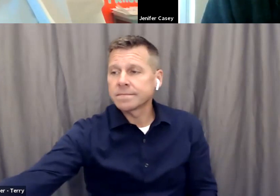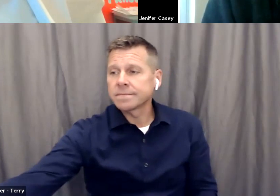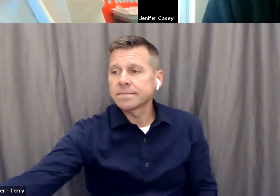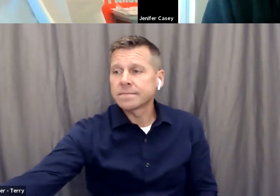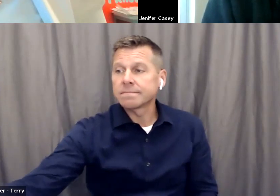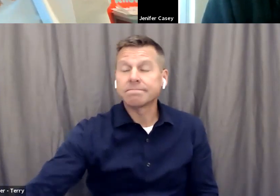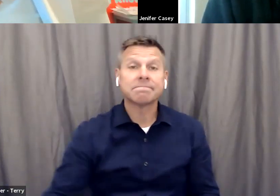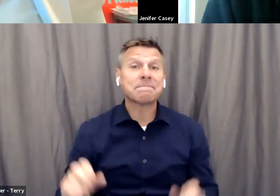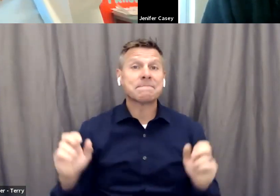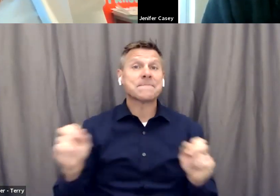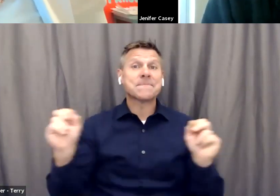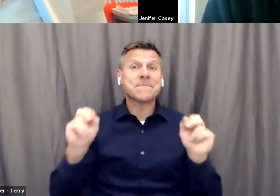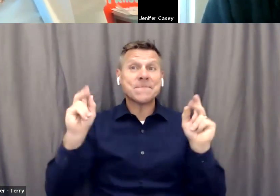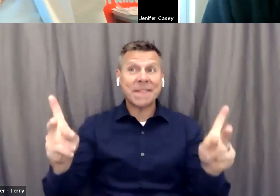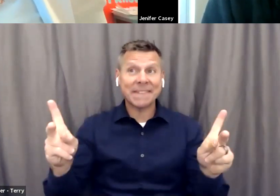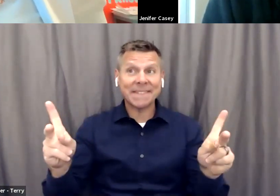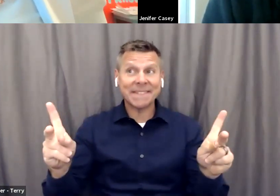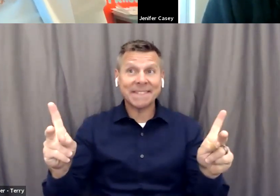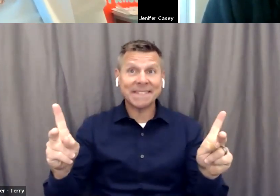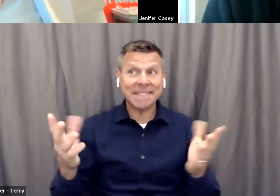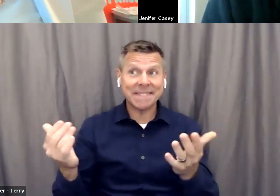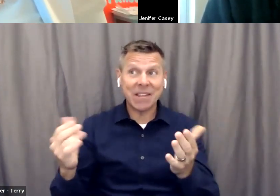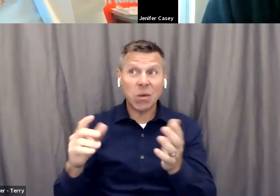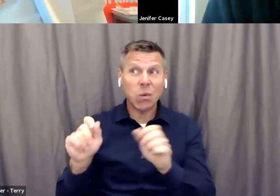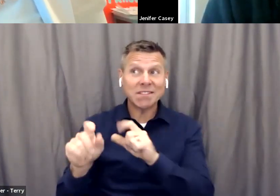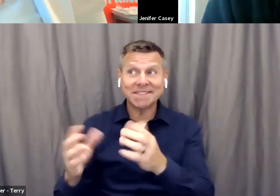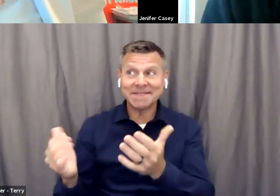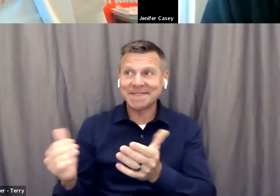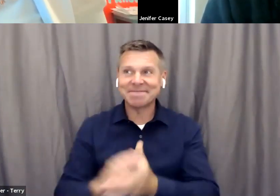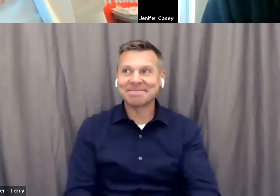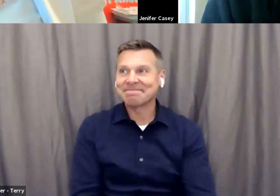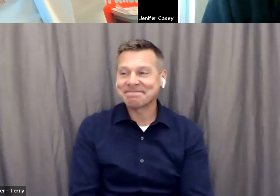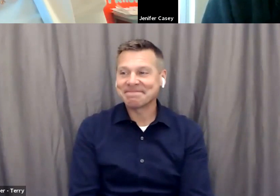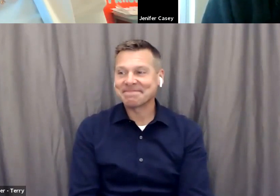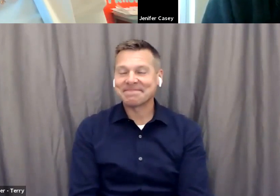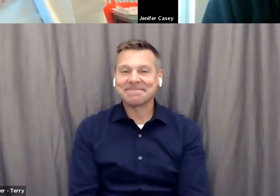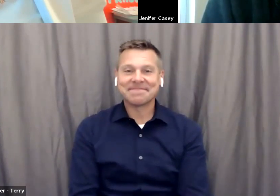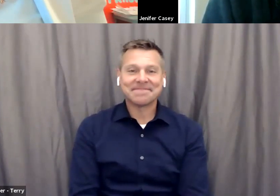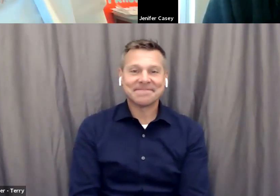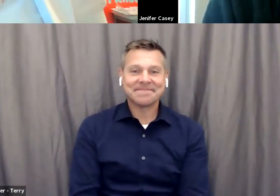All right, I am ready to take questions. Thank you so much for sharing.